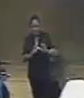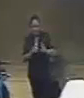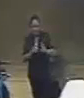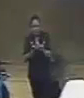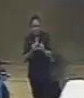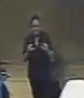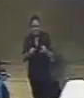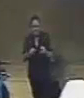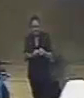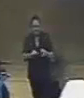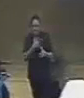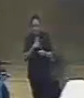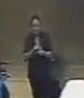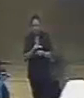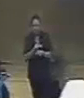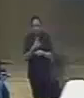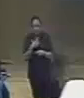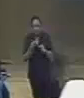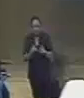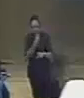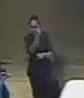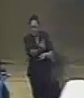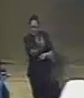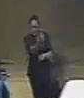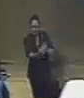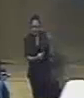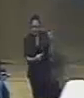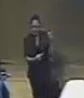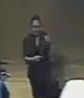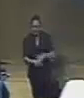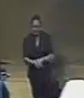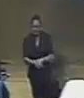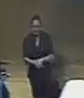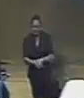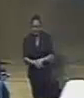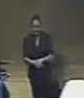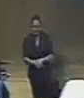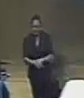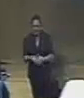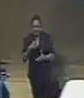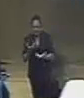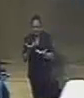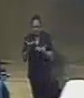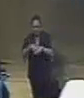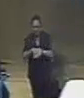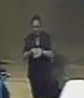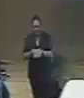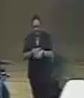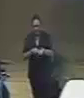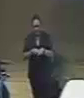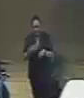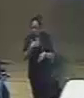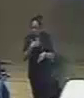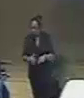into the online space to create more opportunities for themselves, to blend their learning a lot more and things like